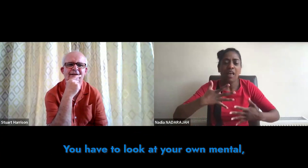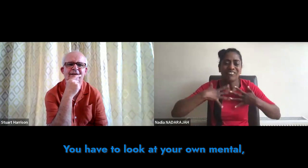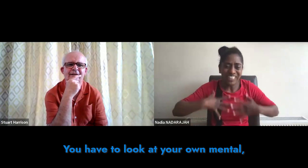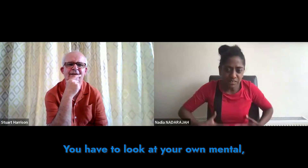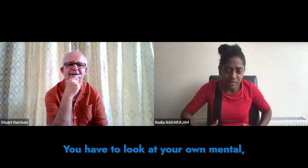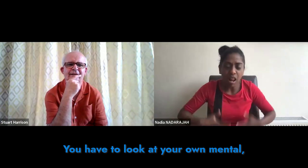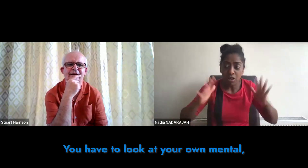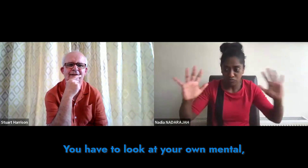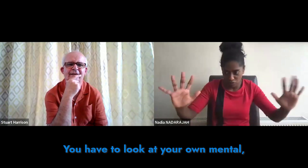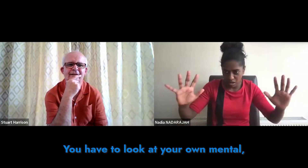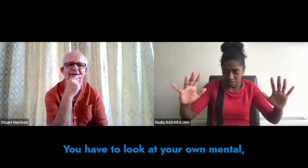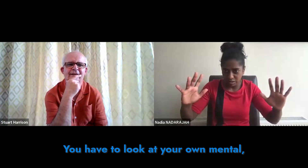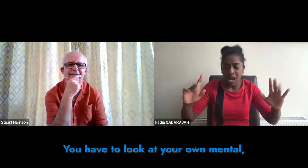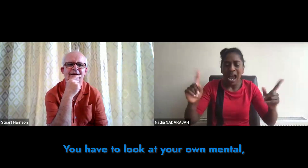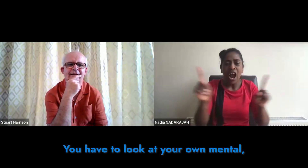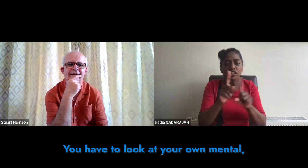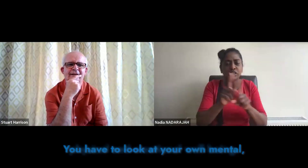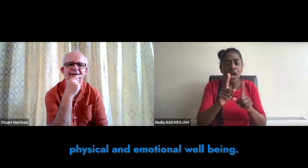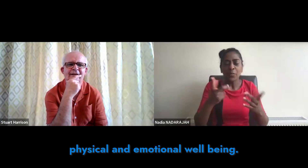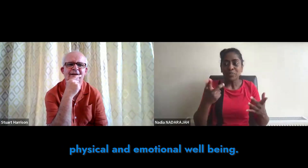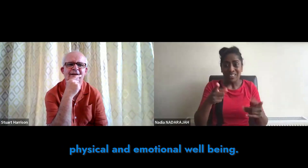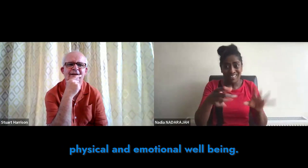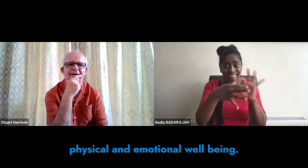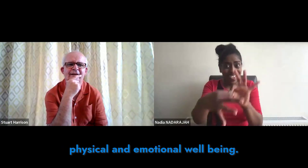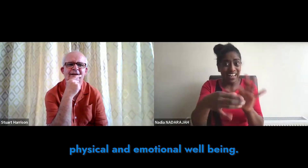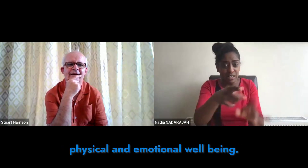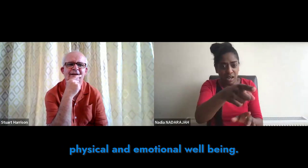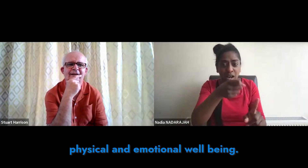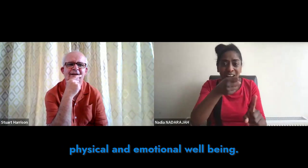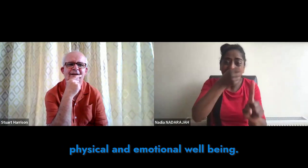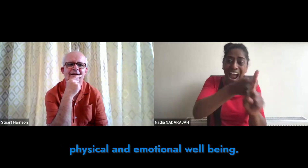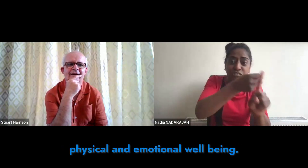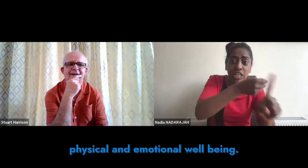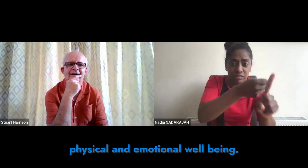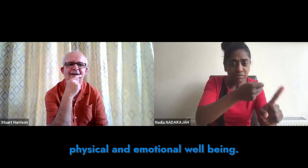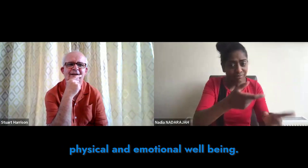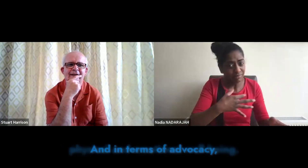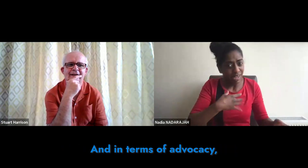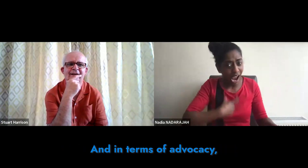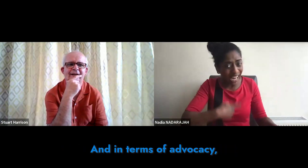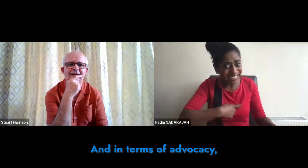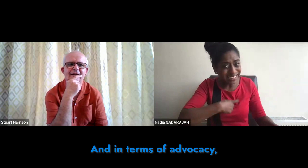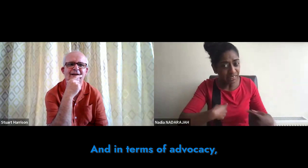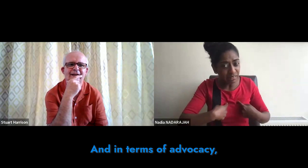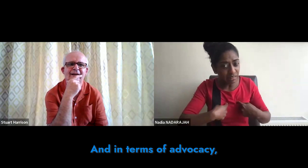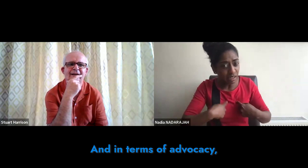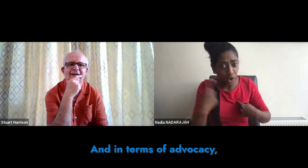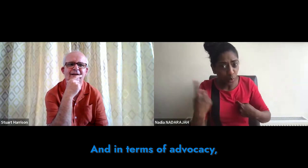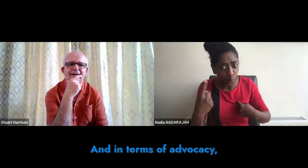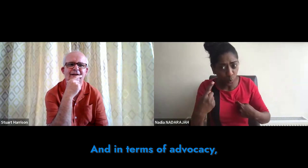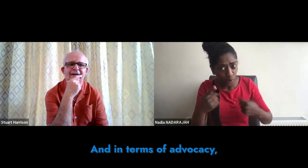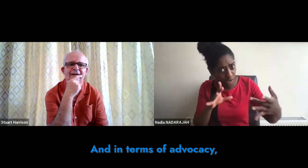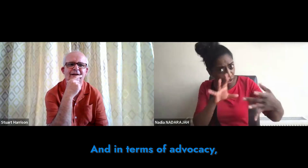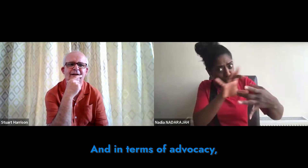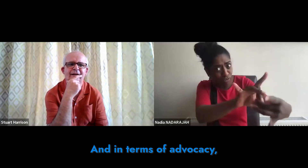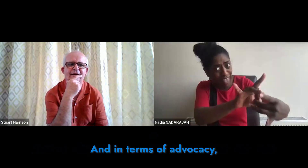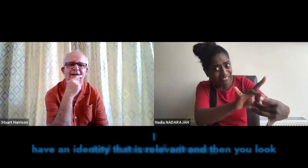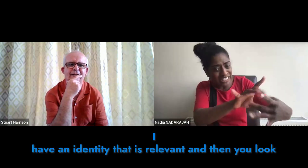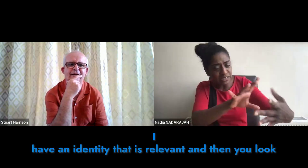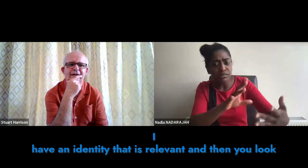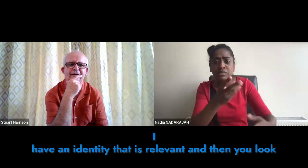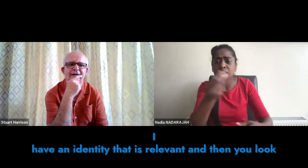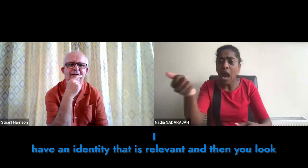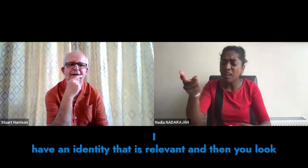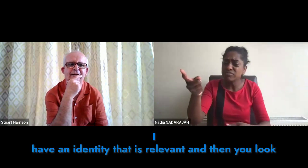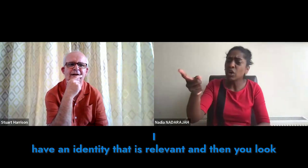there. You have to look at your own mental, physical, and emotional well-being. And in terms of advocacy,